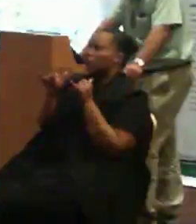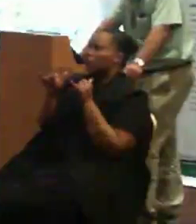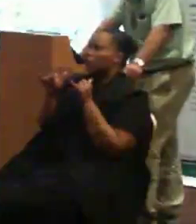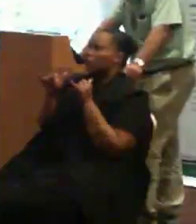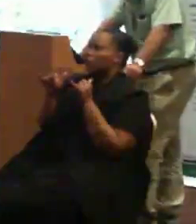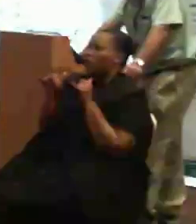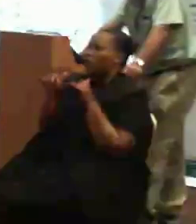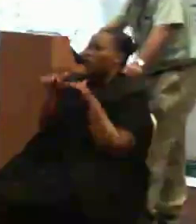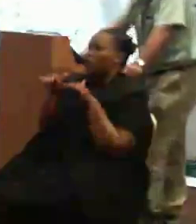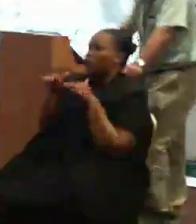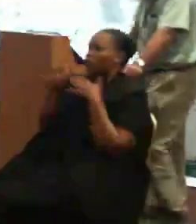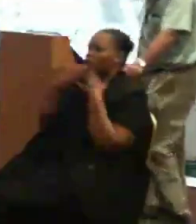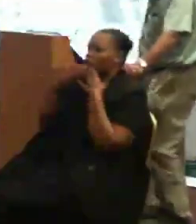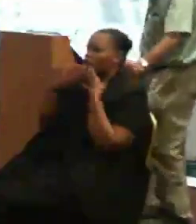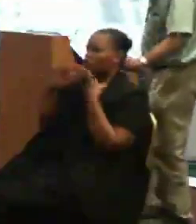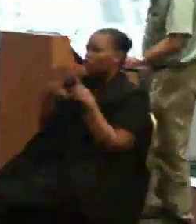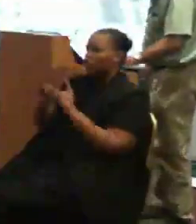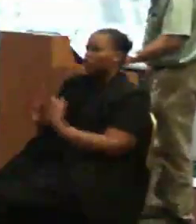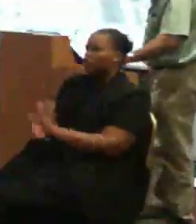Thank you, Chair.